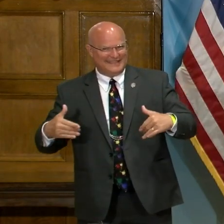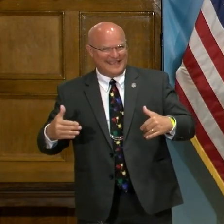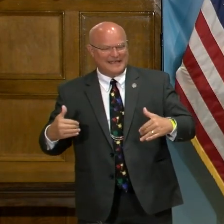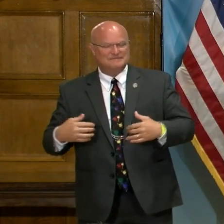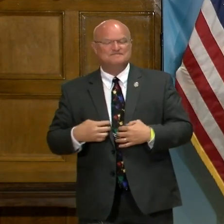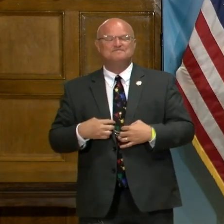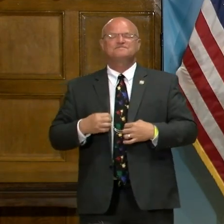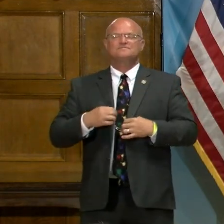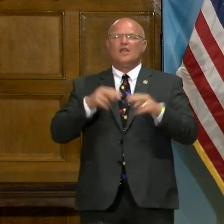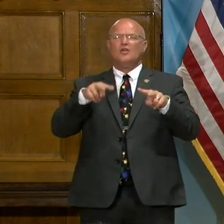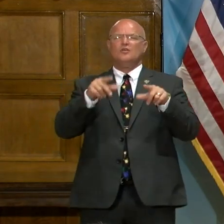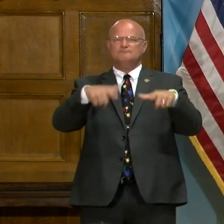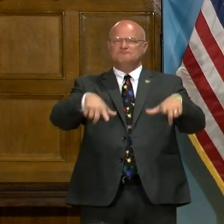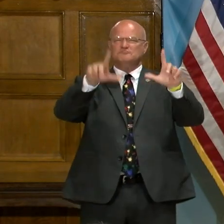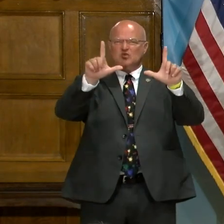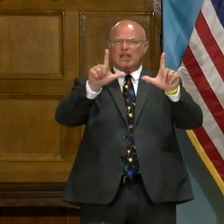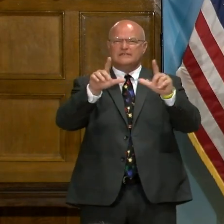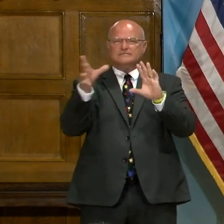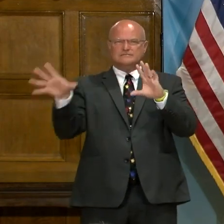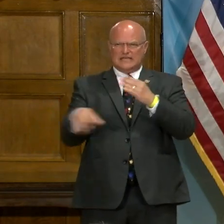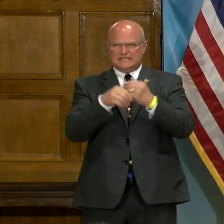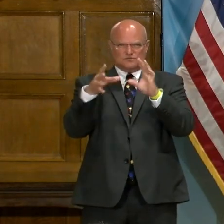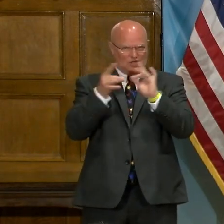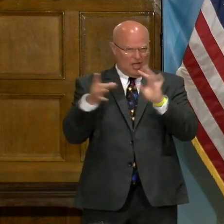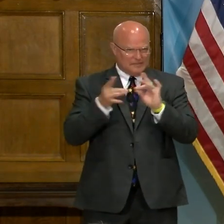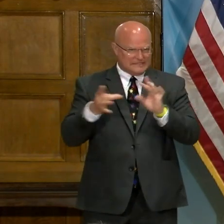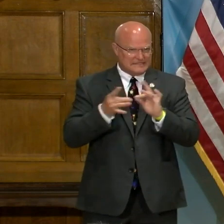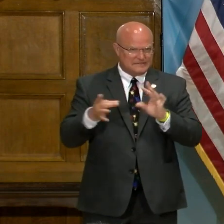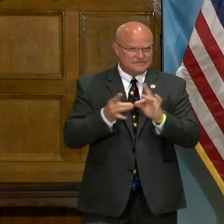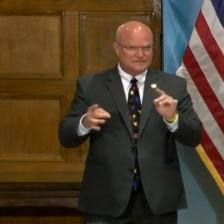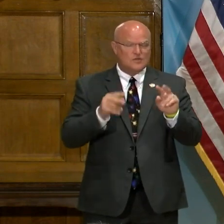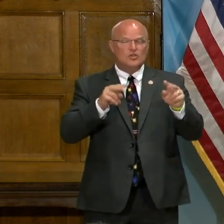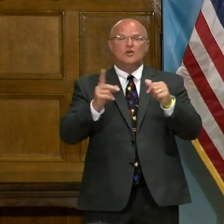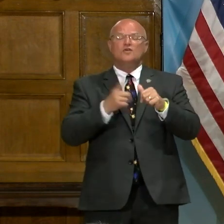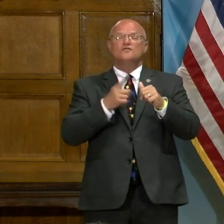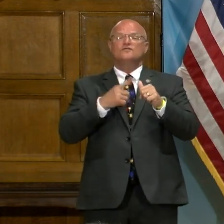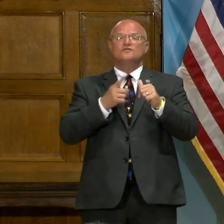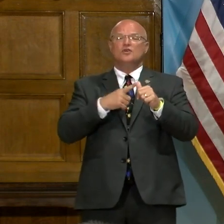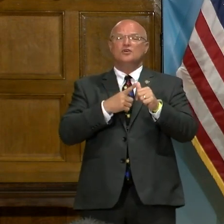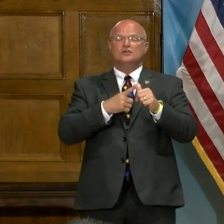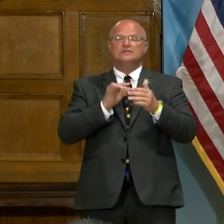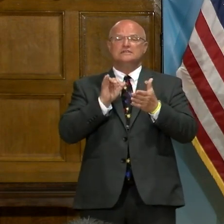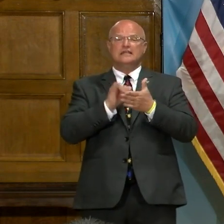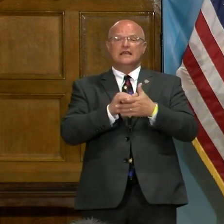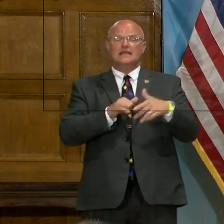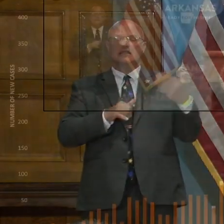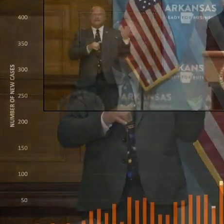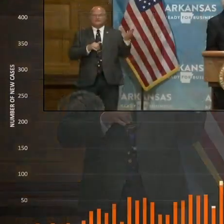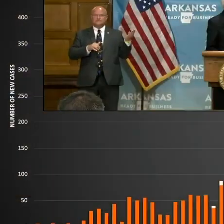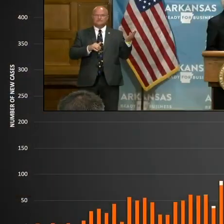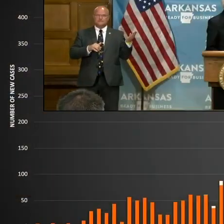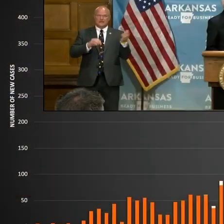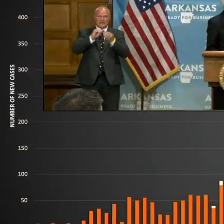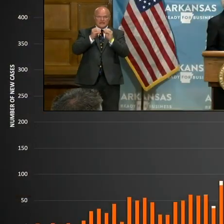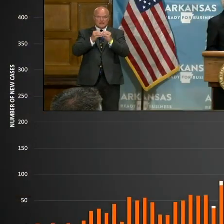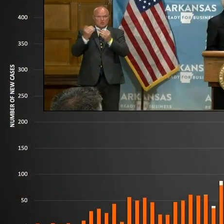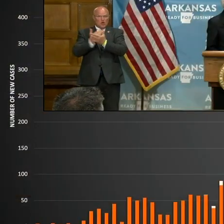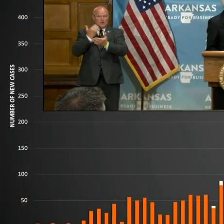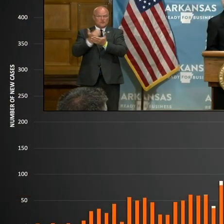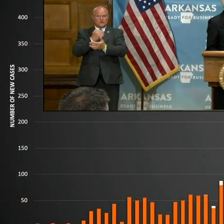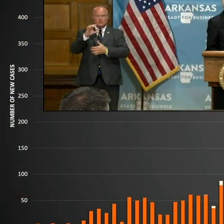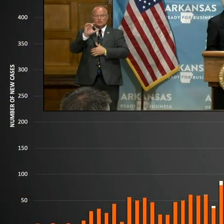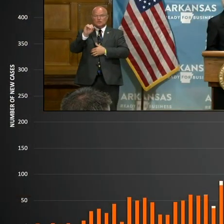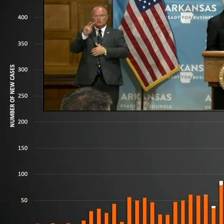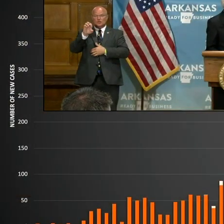want to look at the graphs, and I want to make some additional comments. If you look first at the number of new